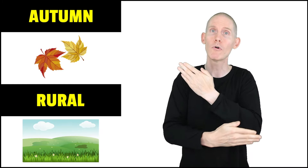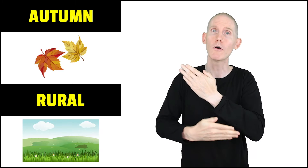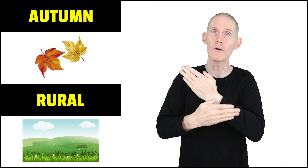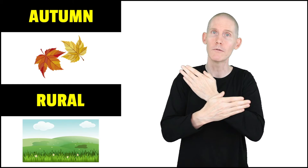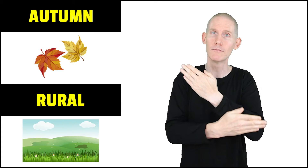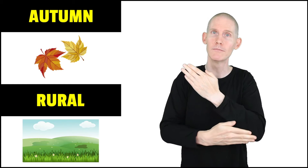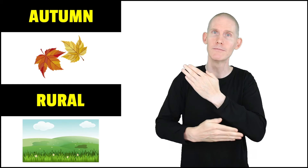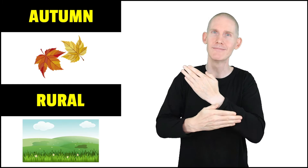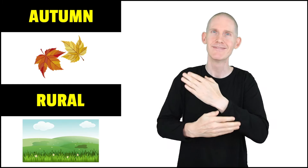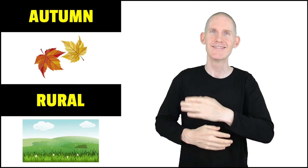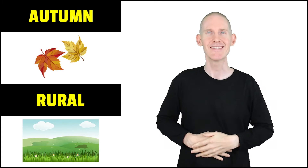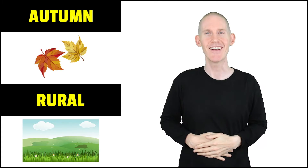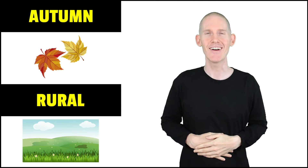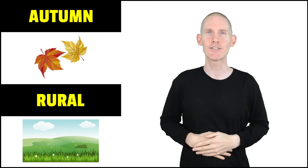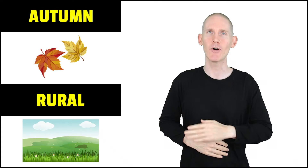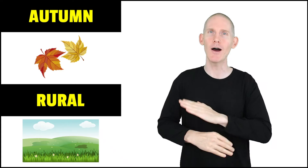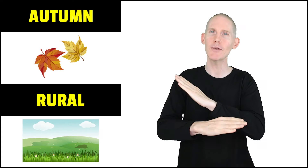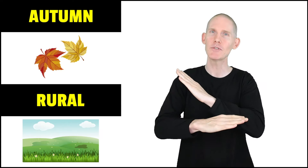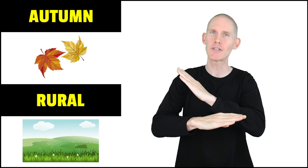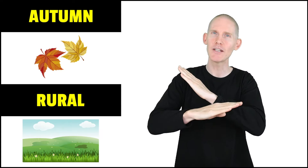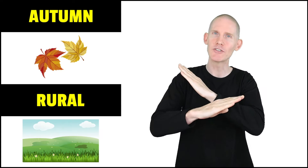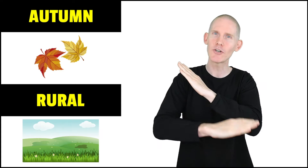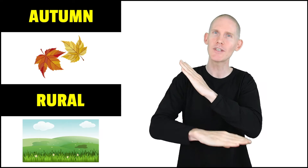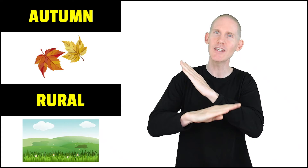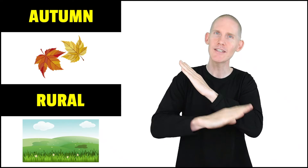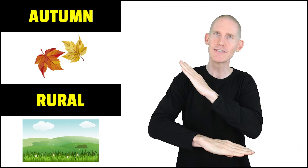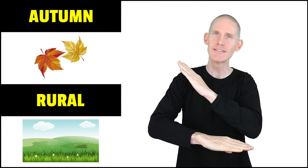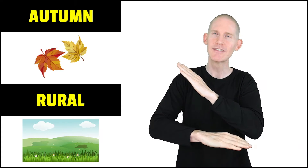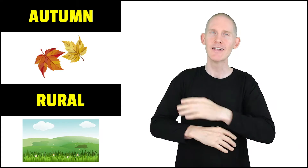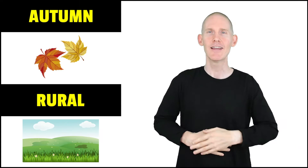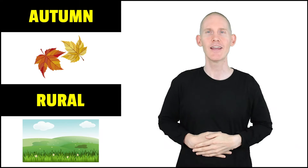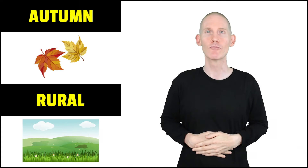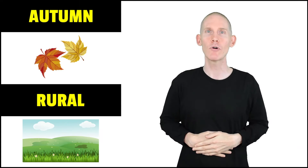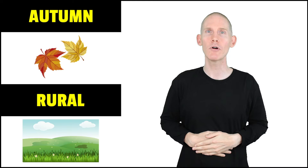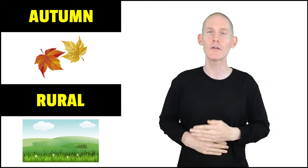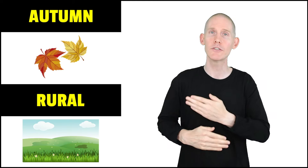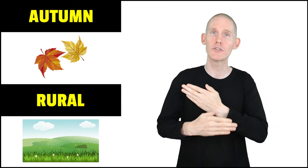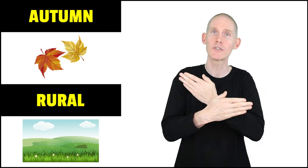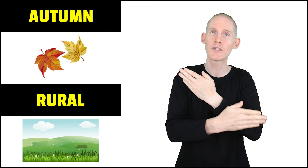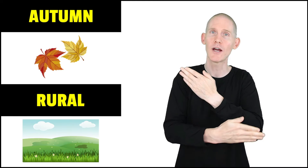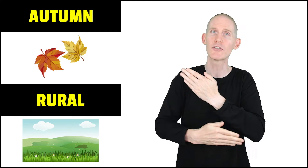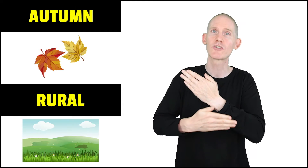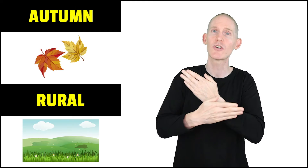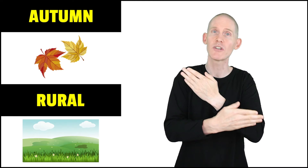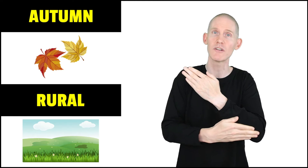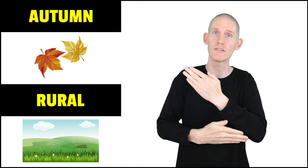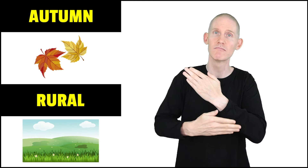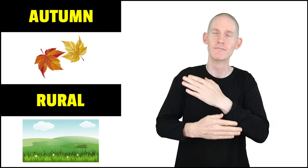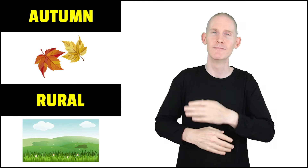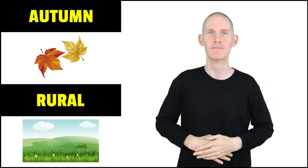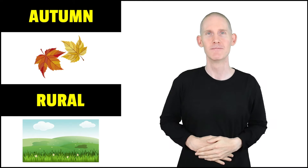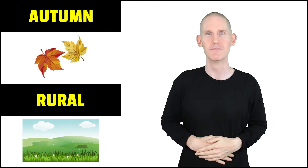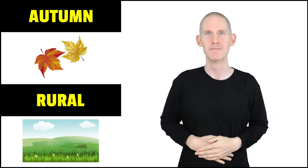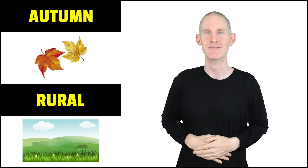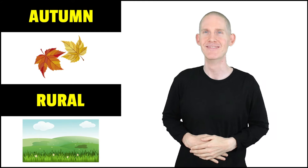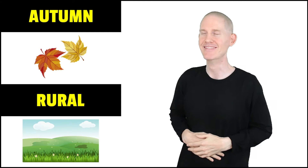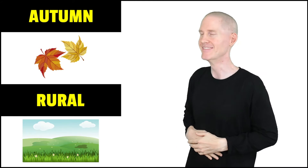Rural. All right, so autumn is kind of jerky, and rural is just kind of circular.